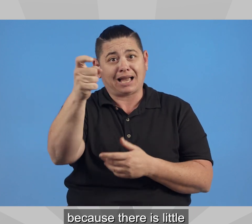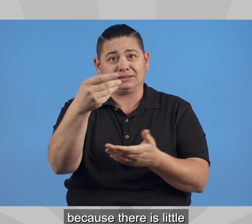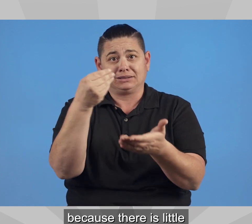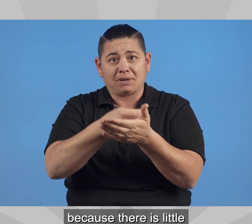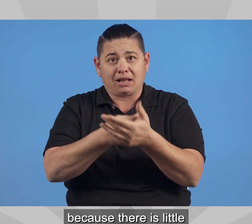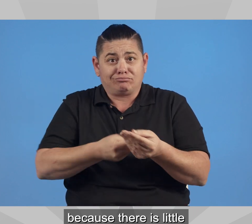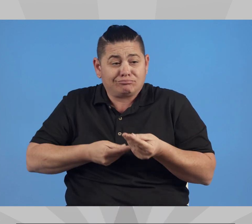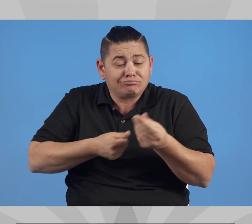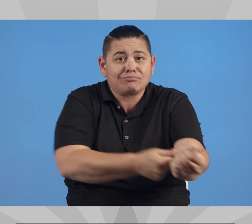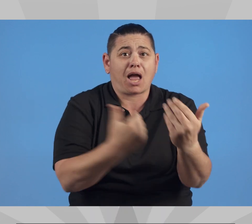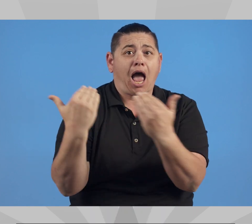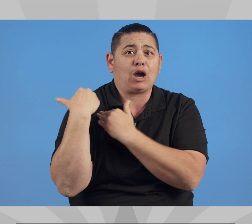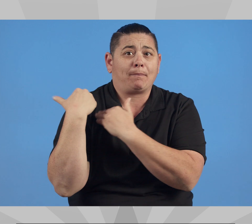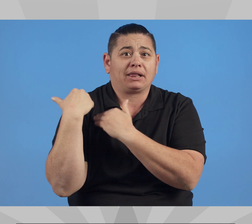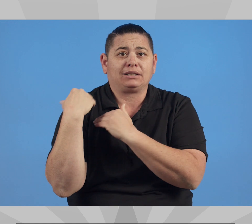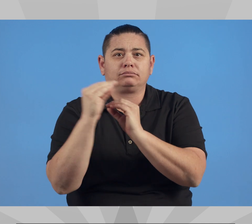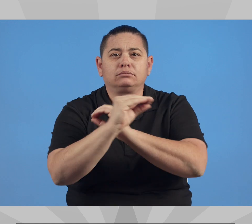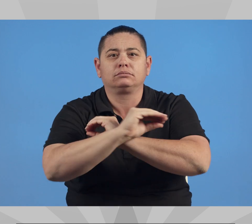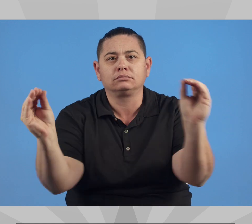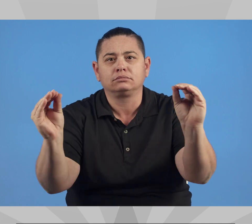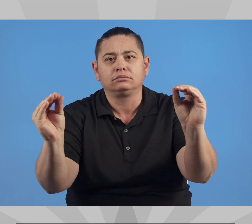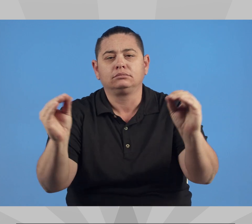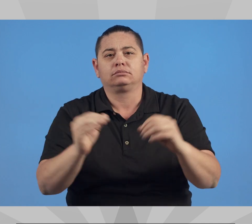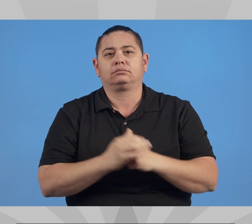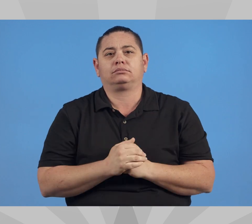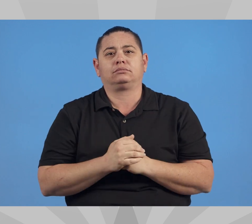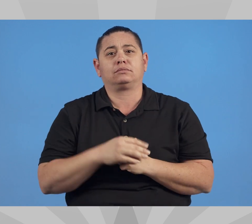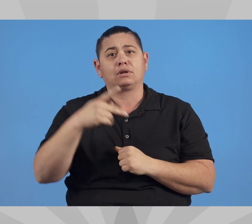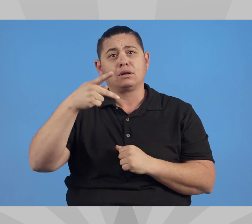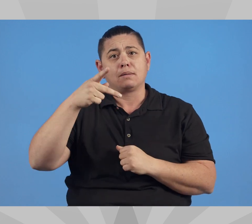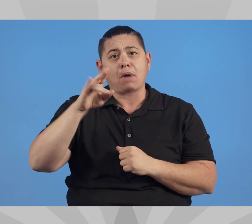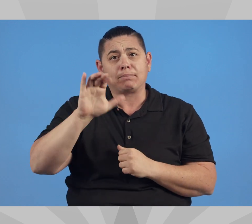no accountability of how our tax dollars are being spent.